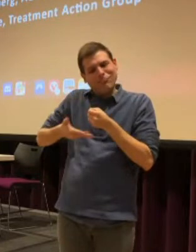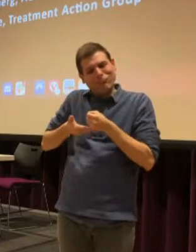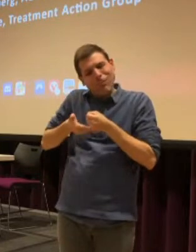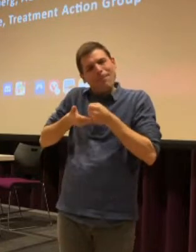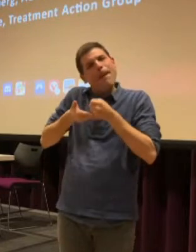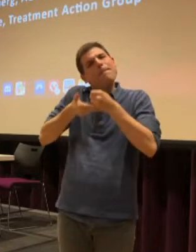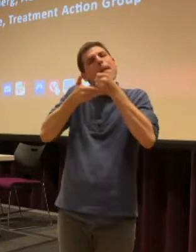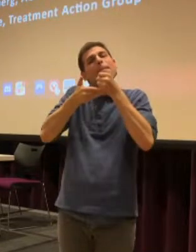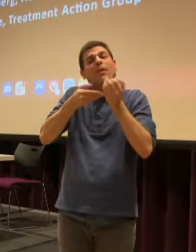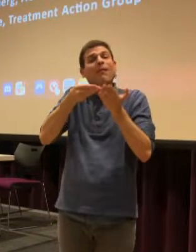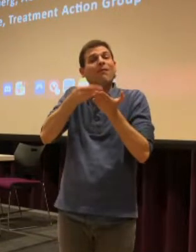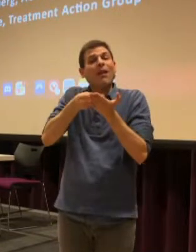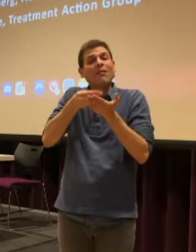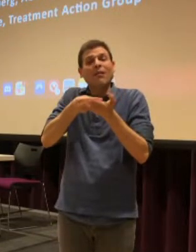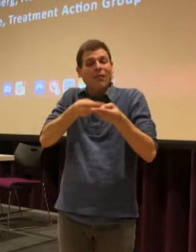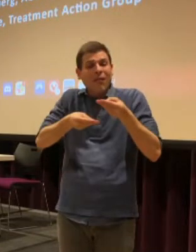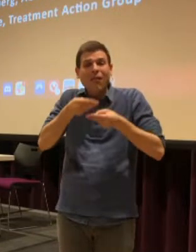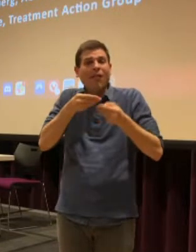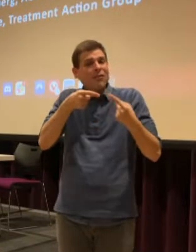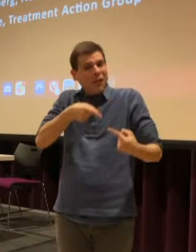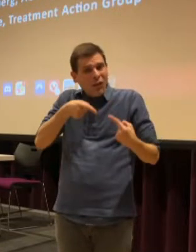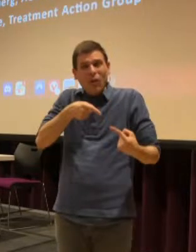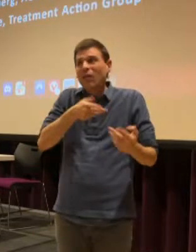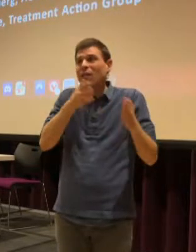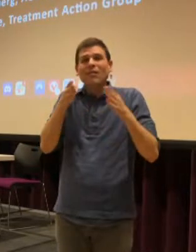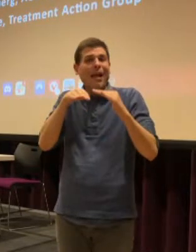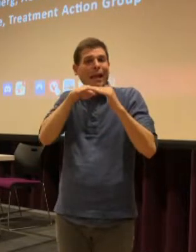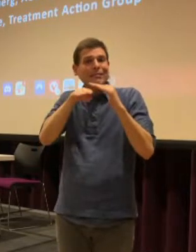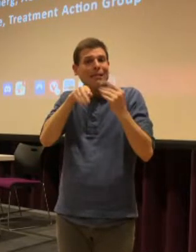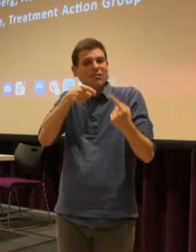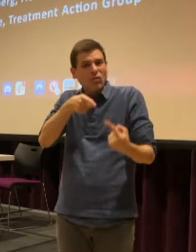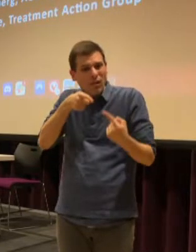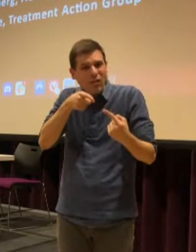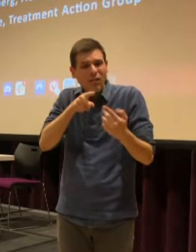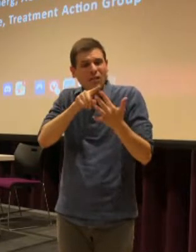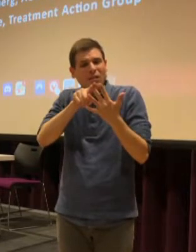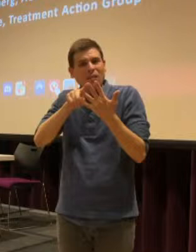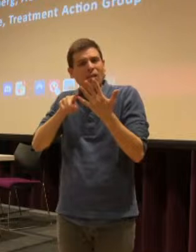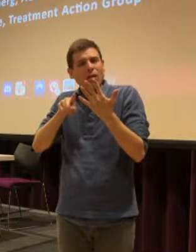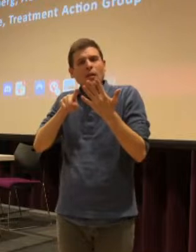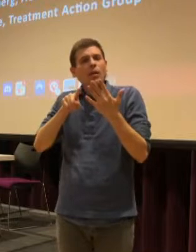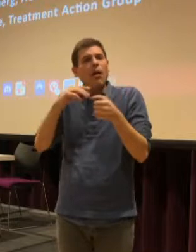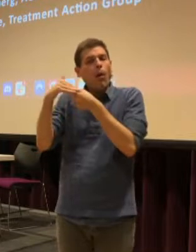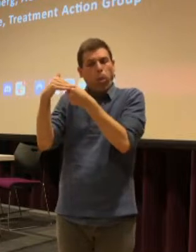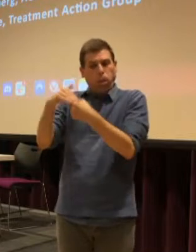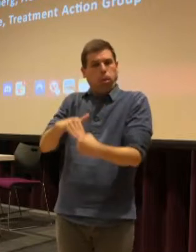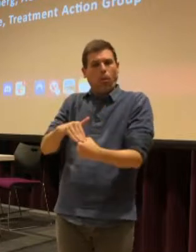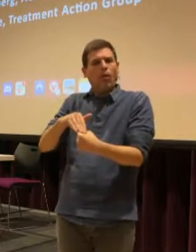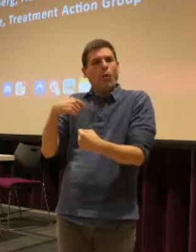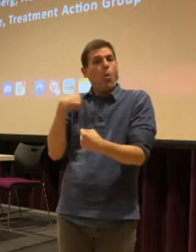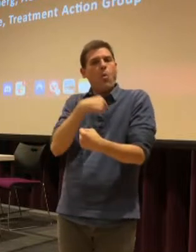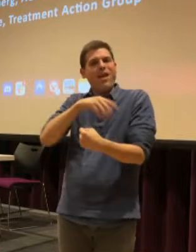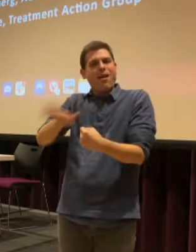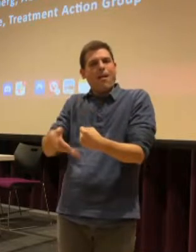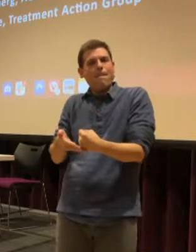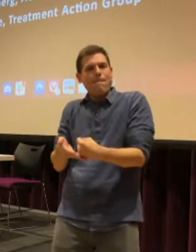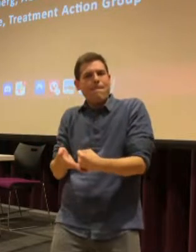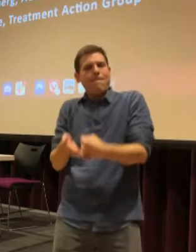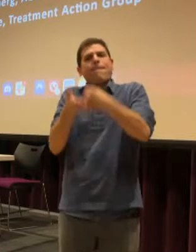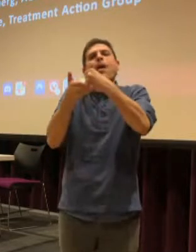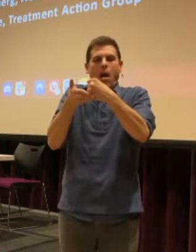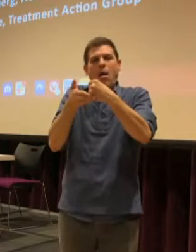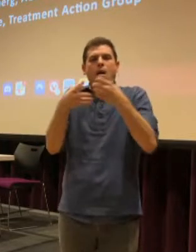financial difficulties, the hardships, the lack of access, it becomes difficult to make sure that their voices are present